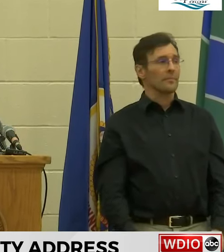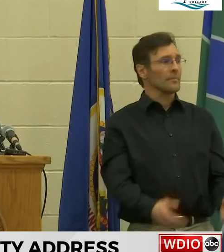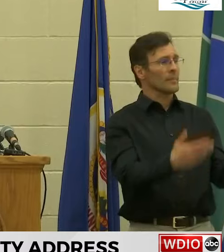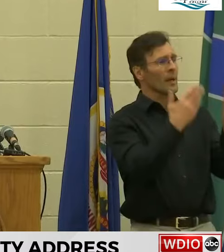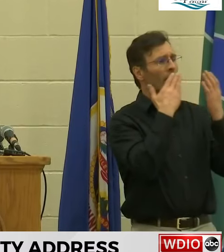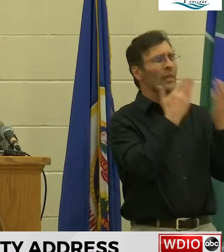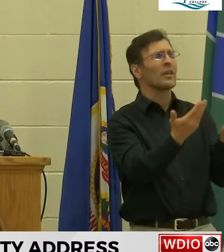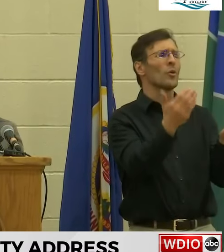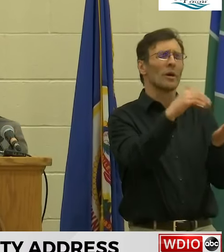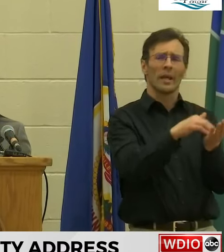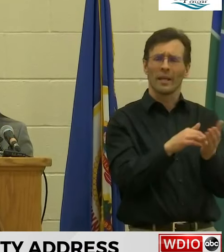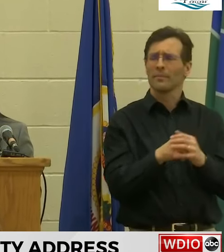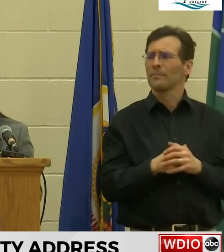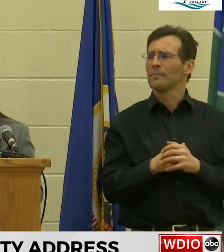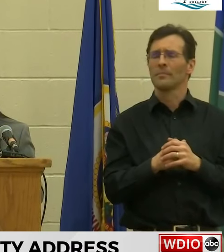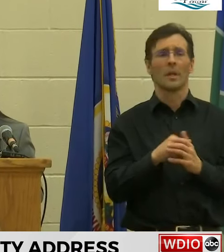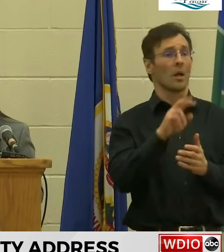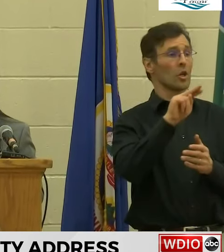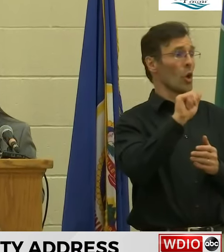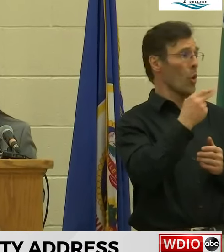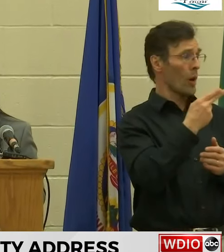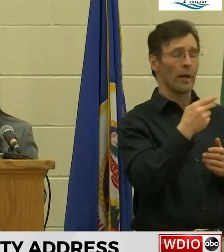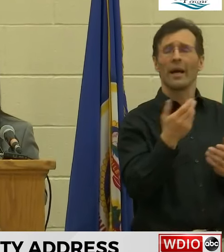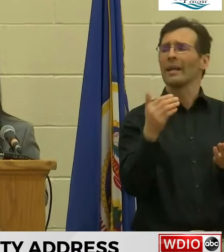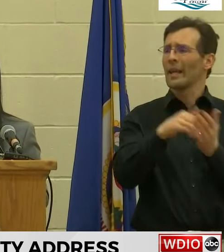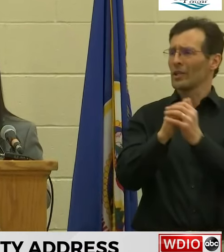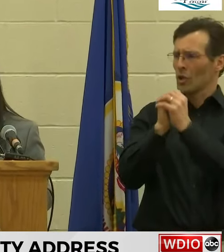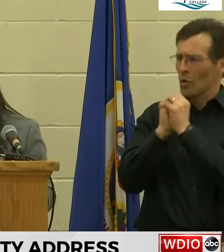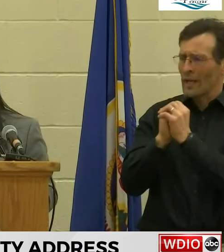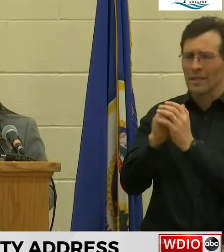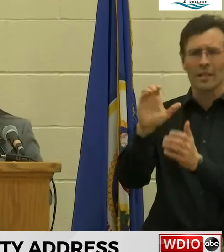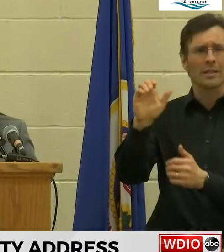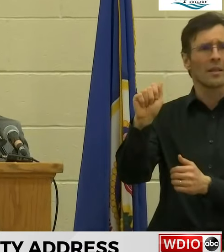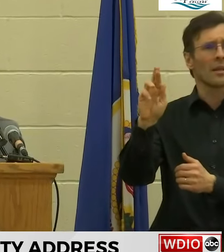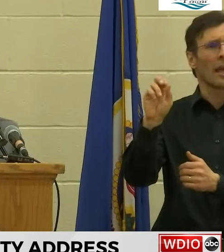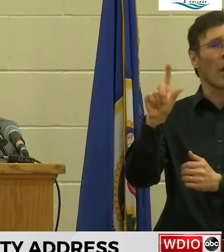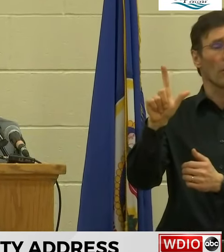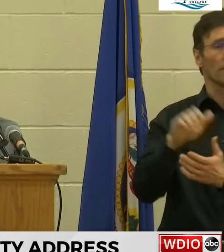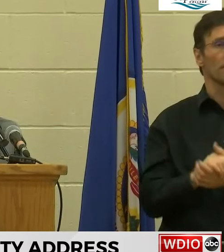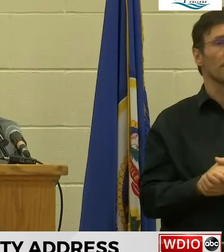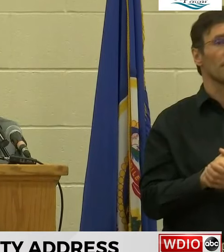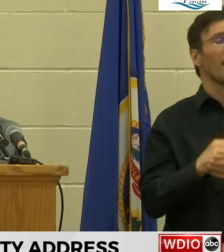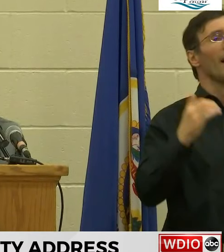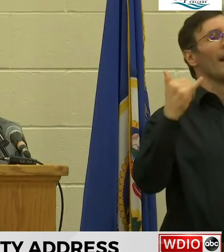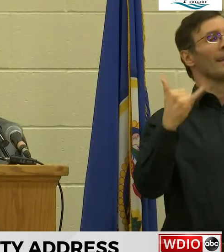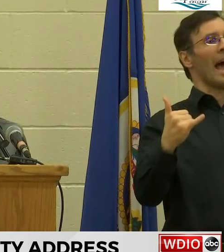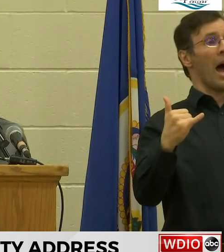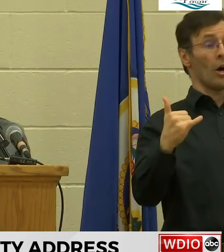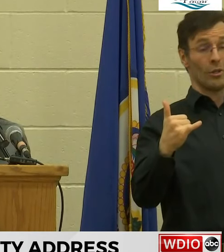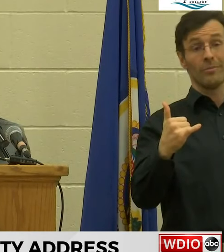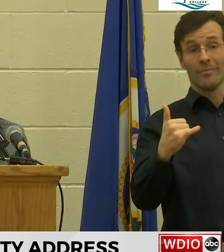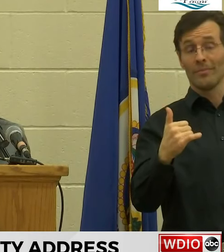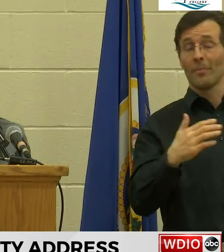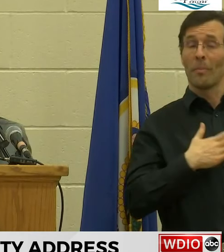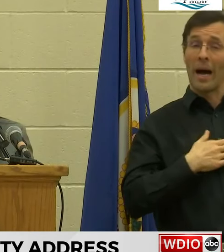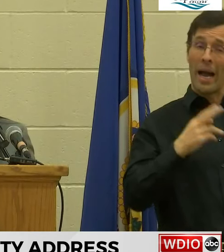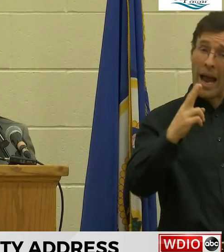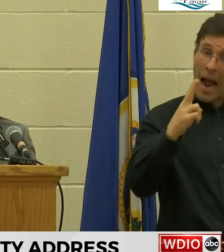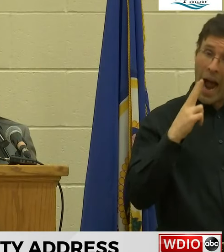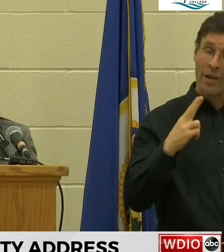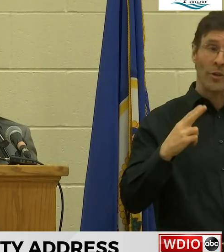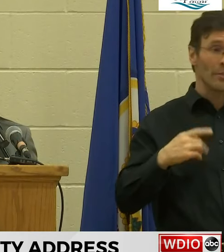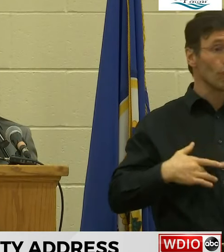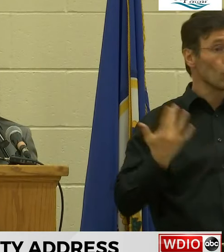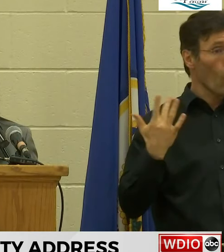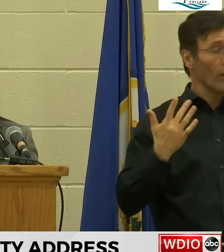Thank you again so much, Noah, and again, congratulations, Carol. And now, it is truly my honor and